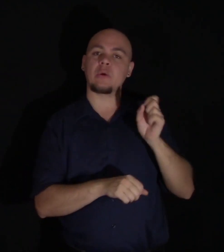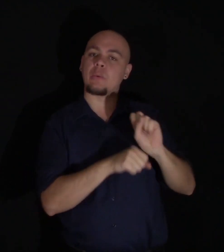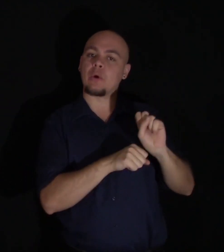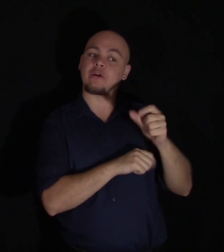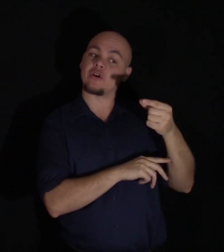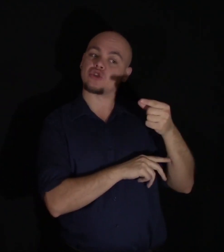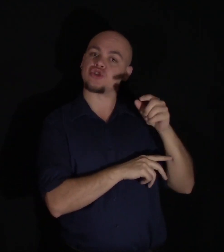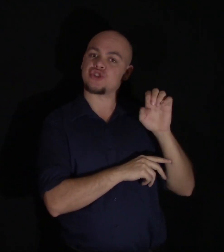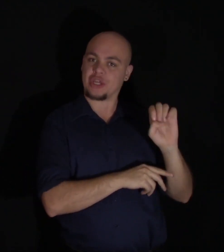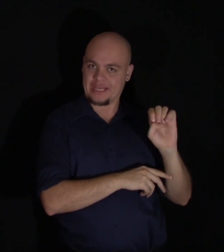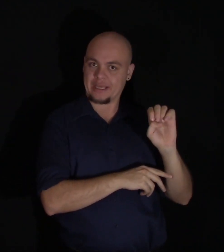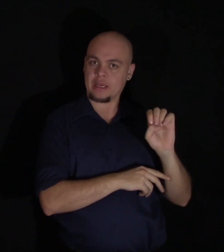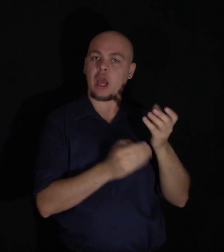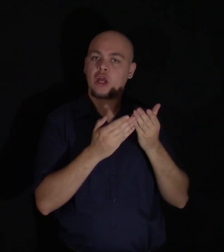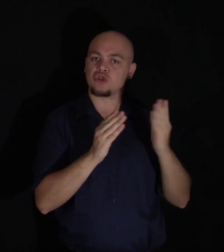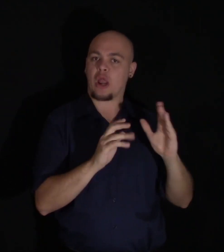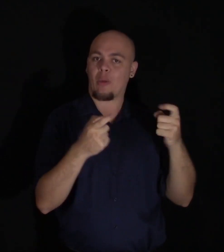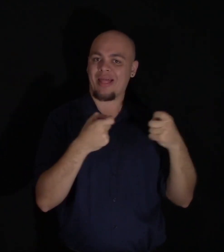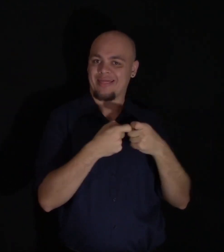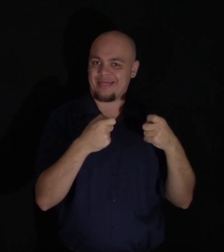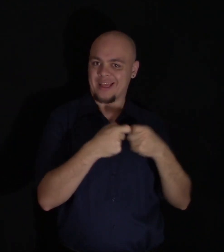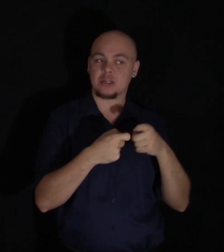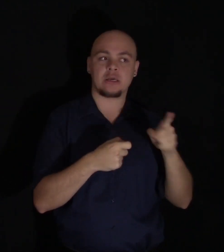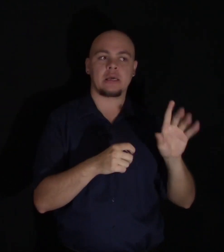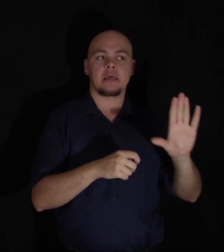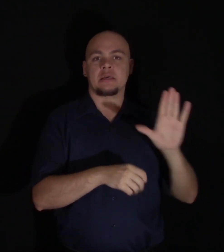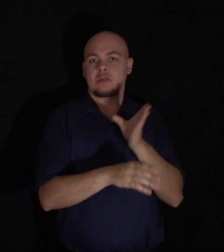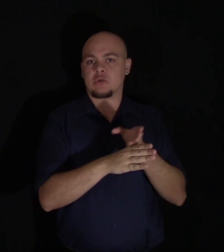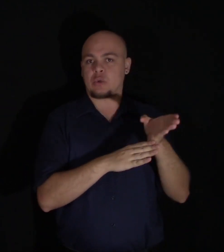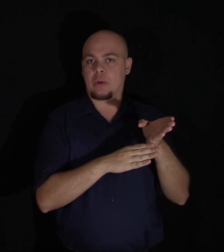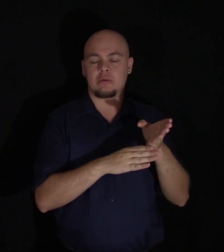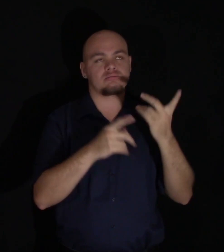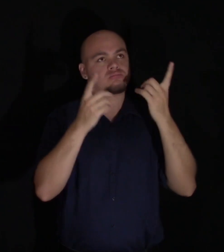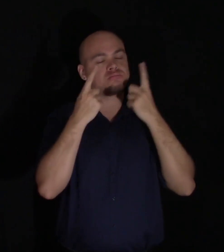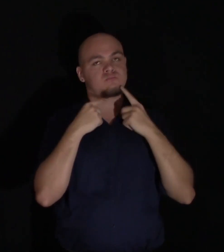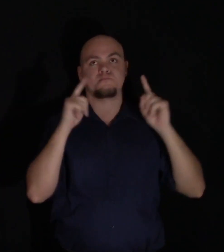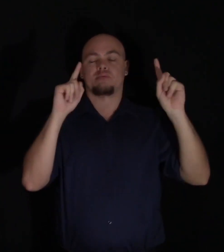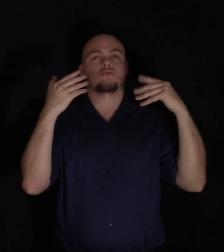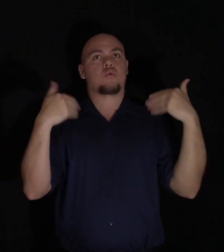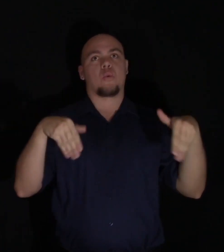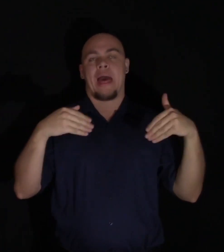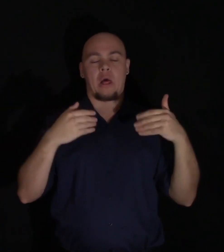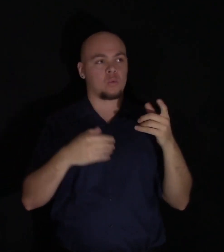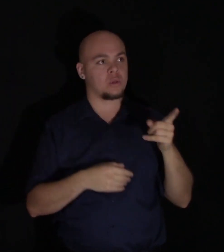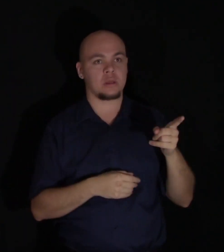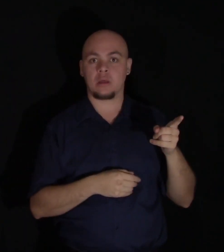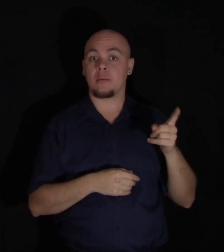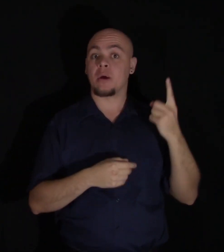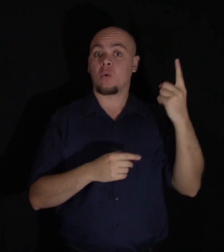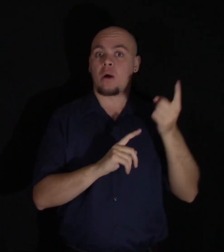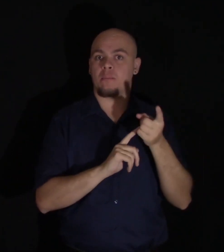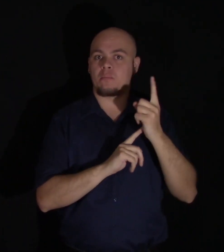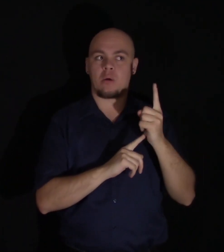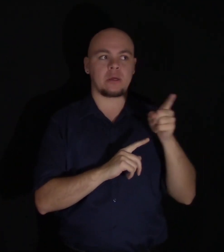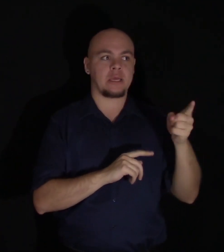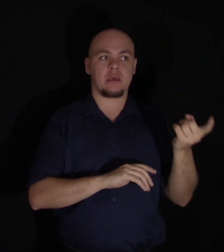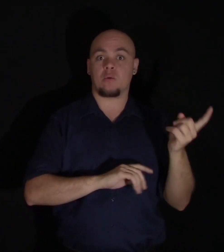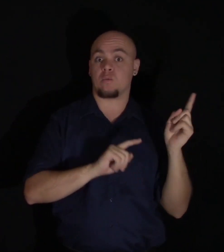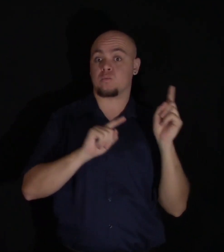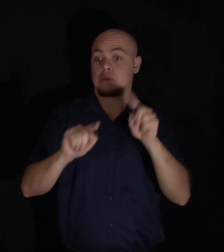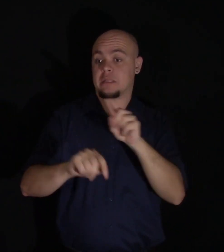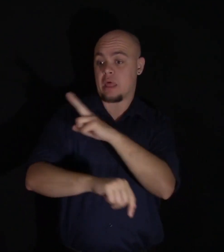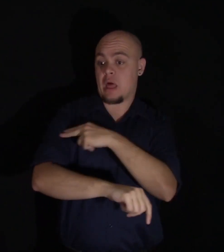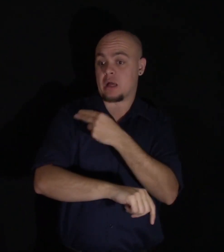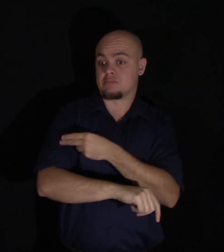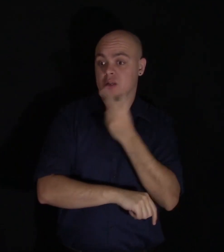a fantastic career. But at one point, he had a moment of crisis. He was in the hospital looking at one of his MRI machines